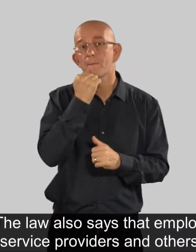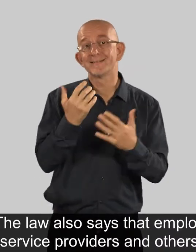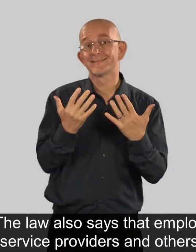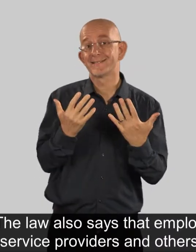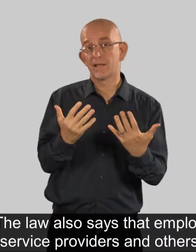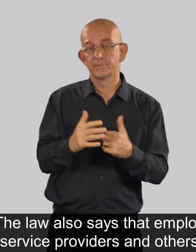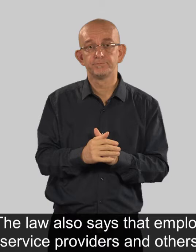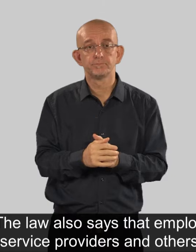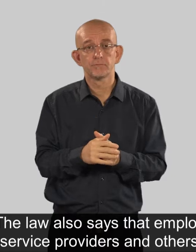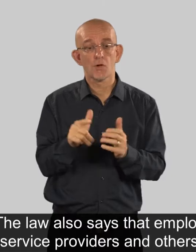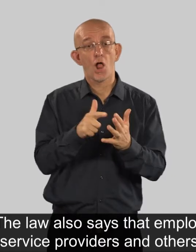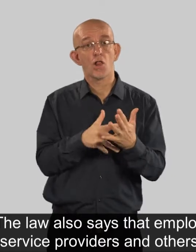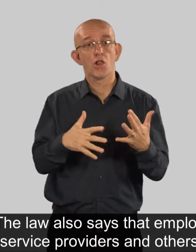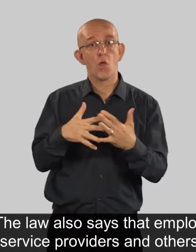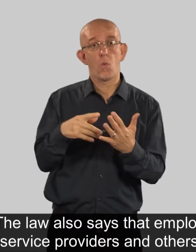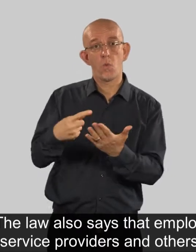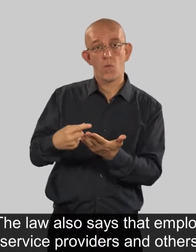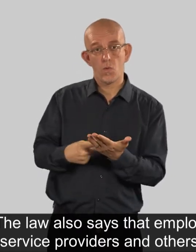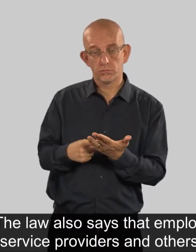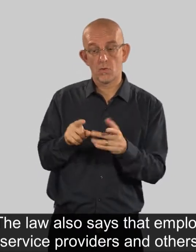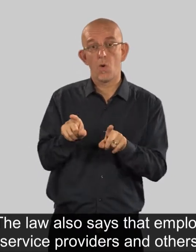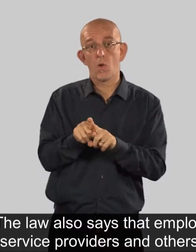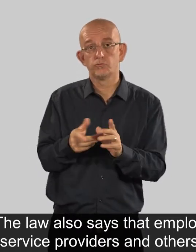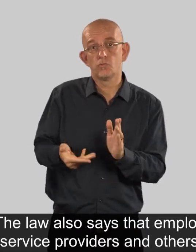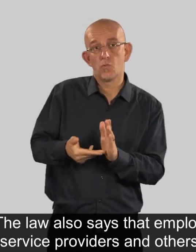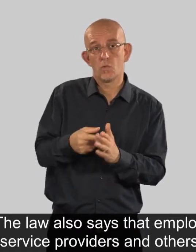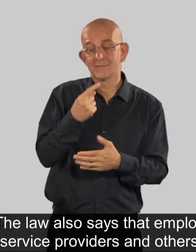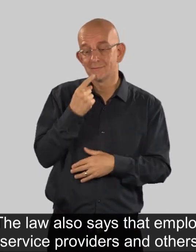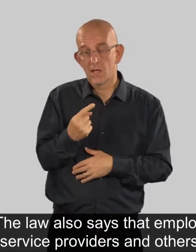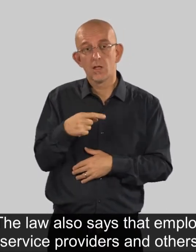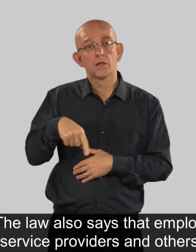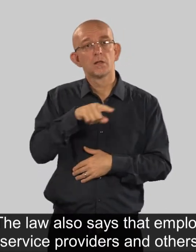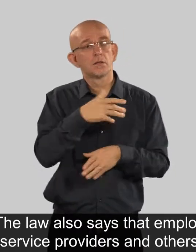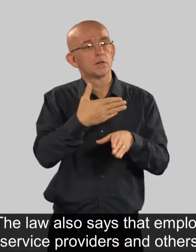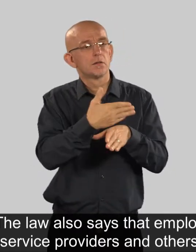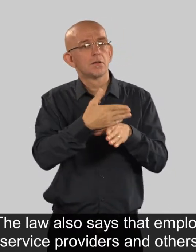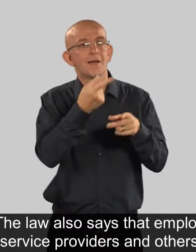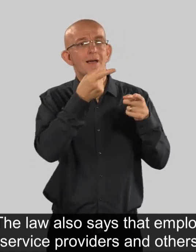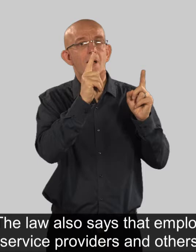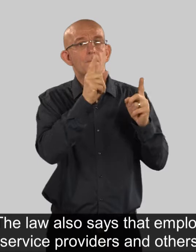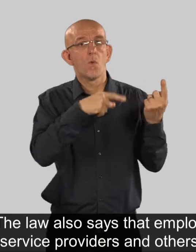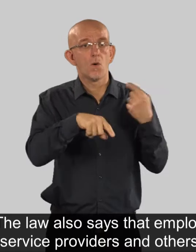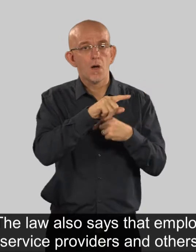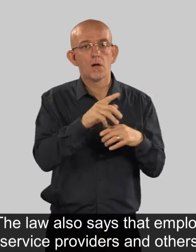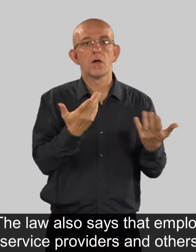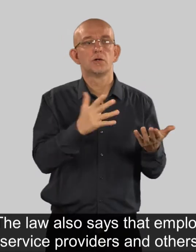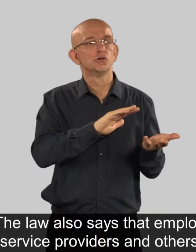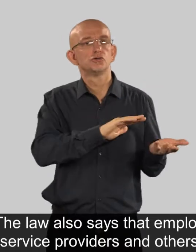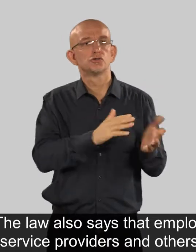10. The law also says that employers, service providers, and